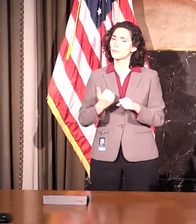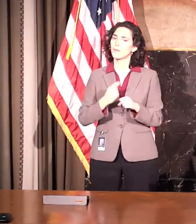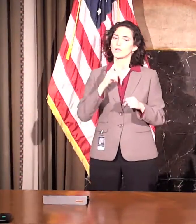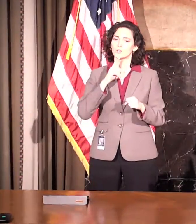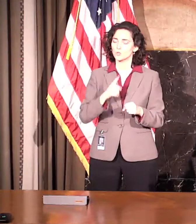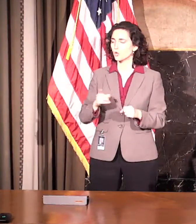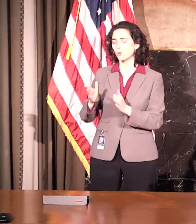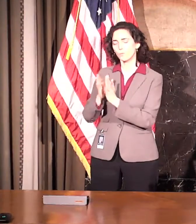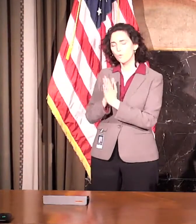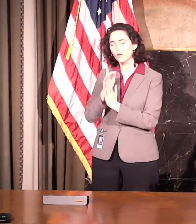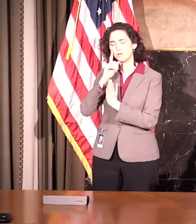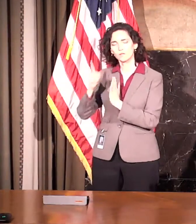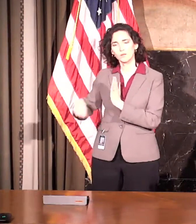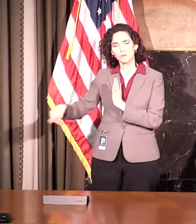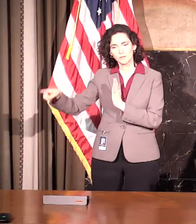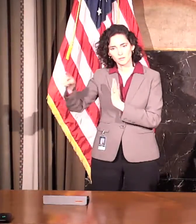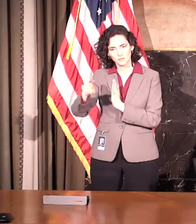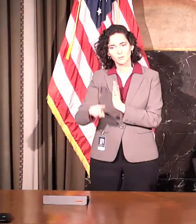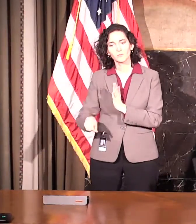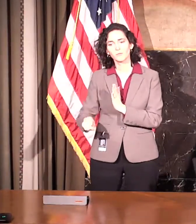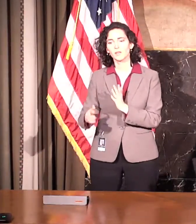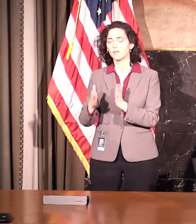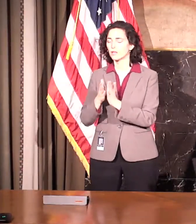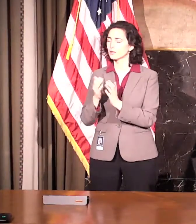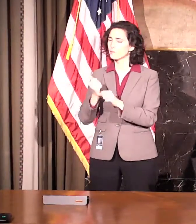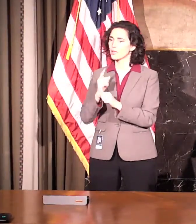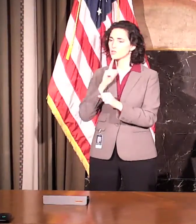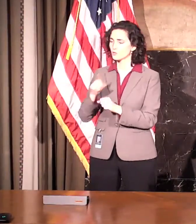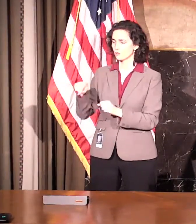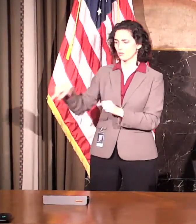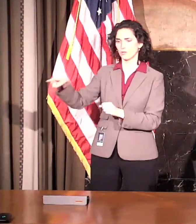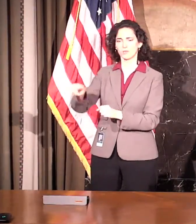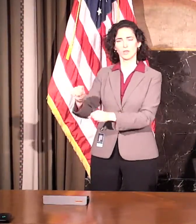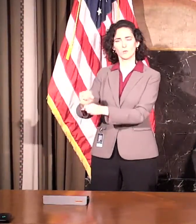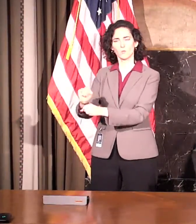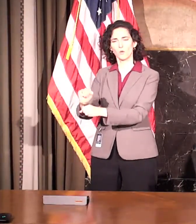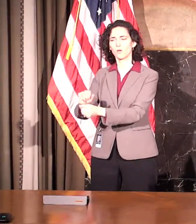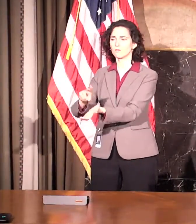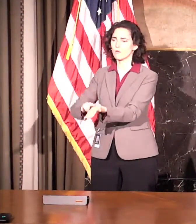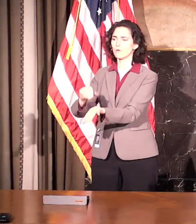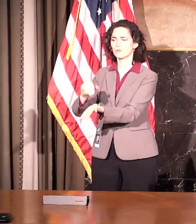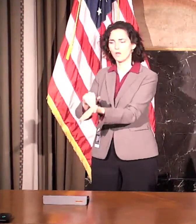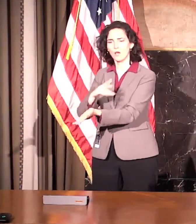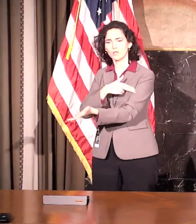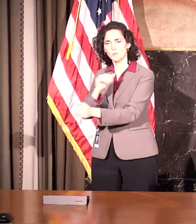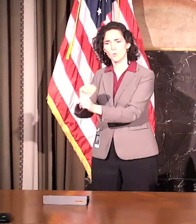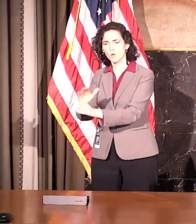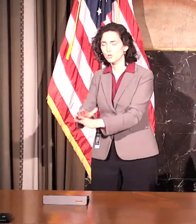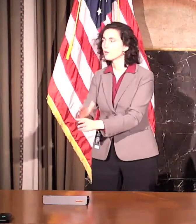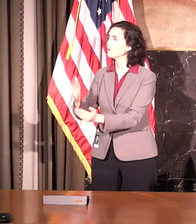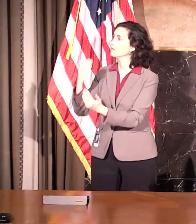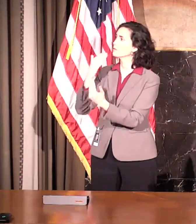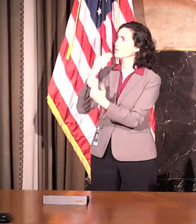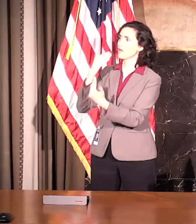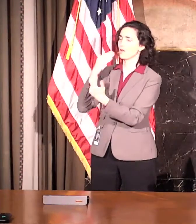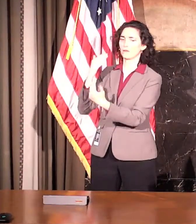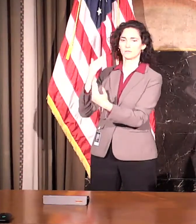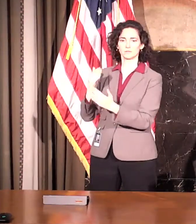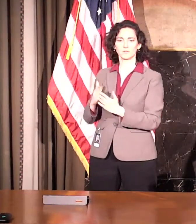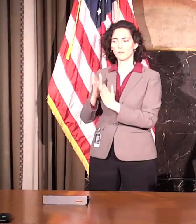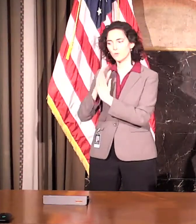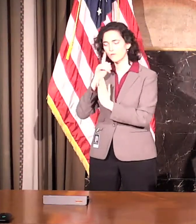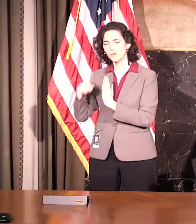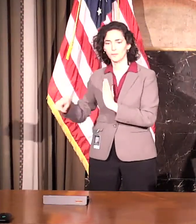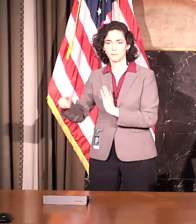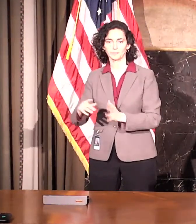up in prayers and that we are properly thankful for all the efforts that they are making. Speaking of